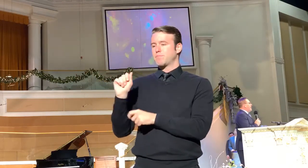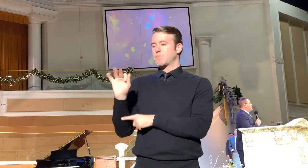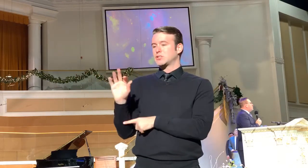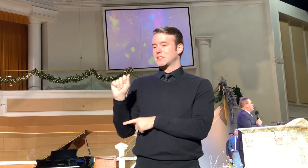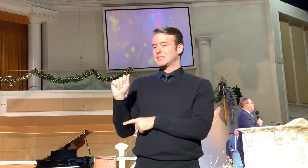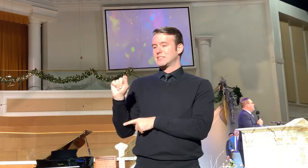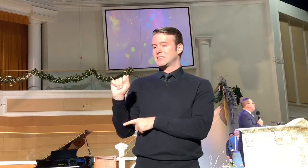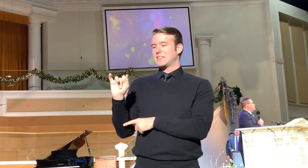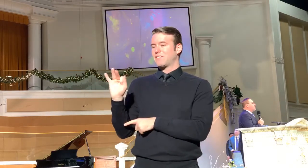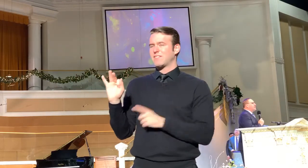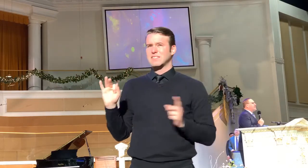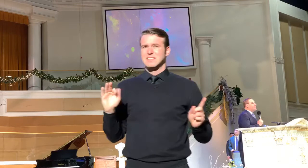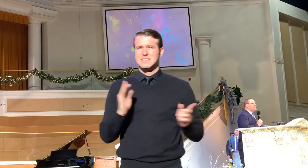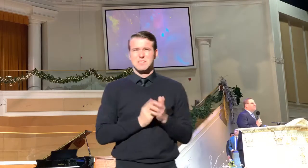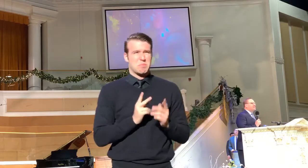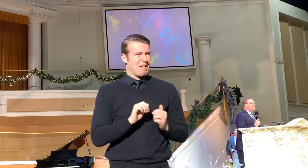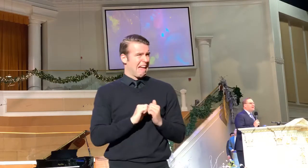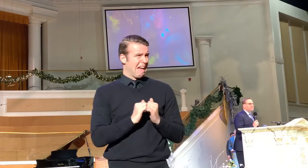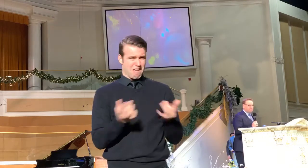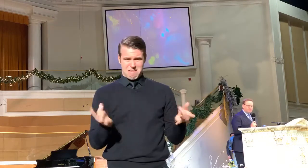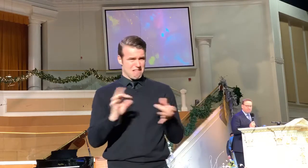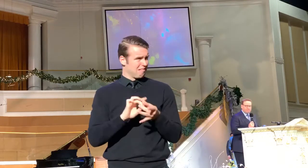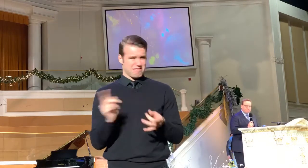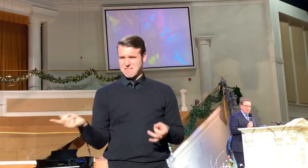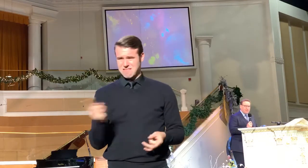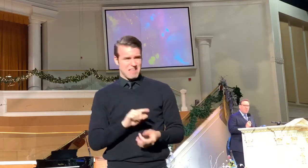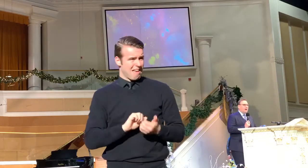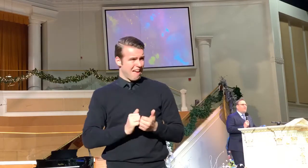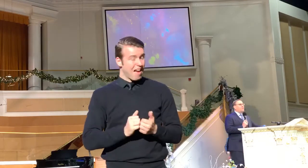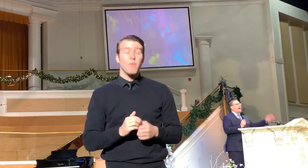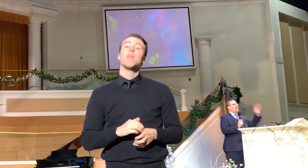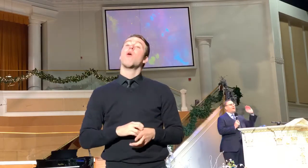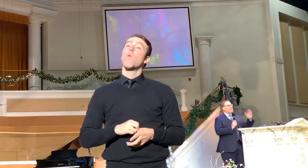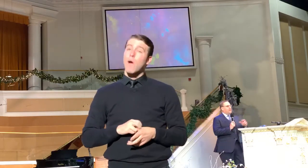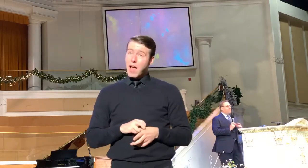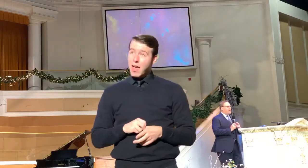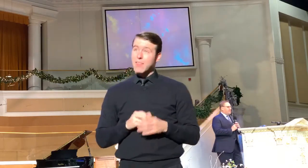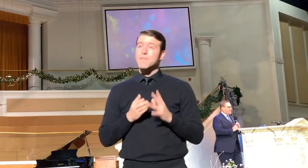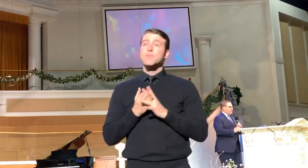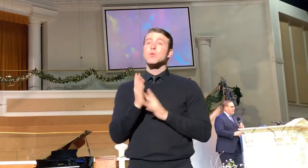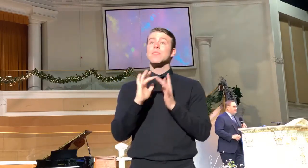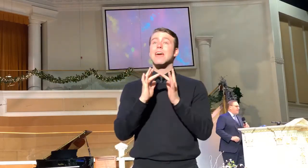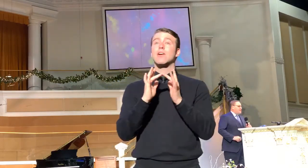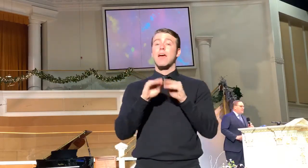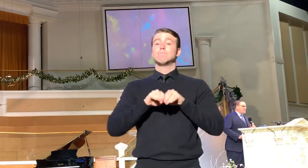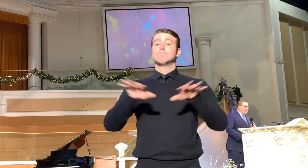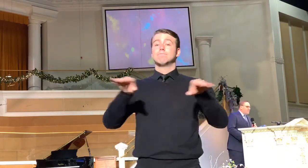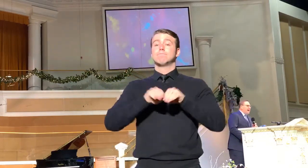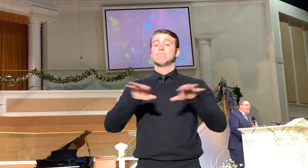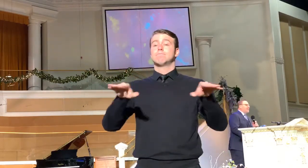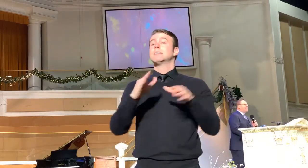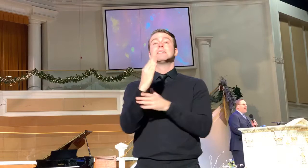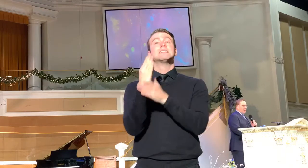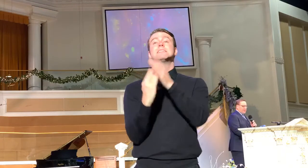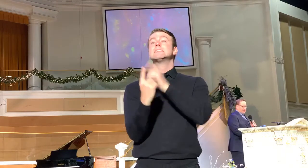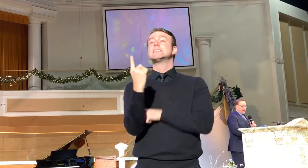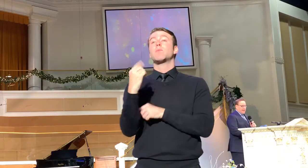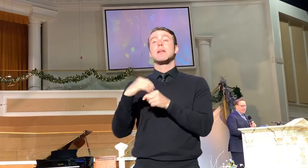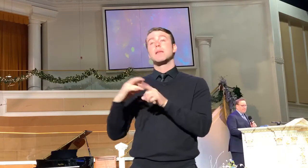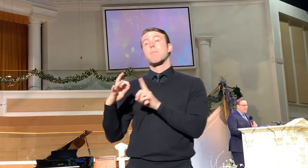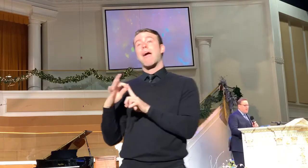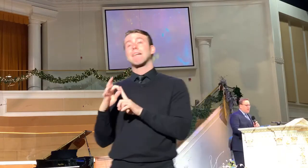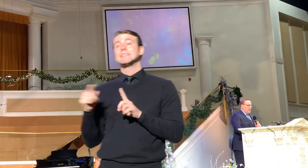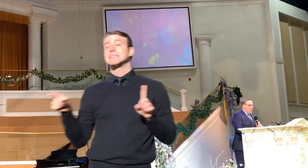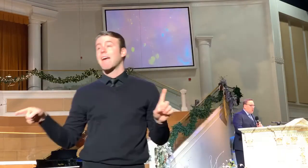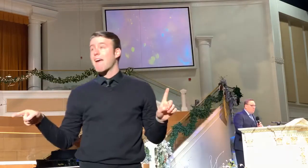say, well, how in the world did you get connected to them? Well, through our internet ministry, somebody in